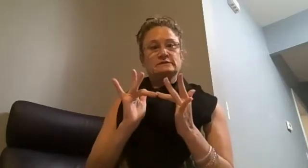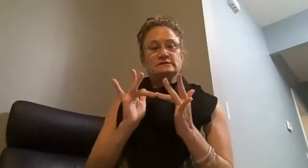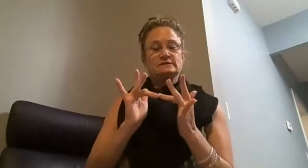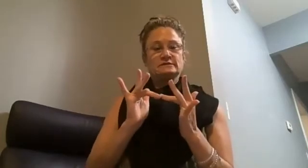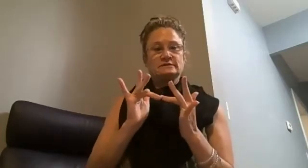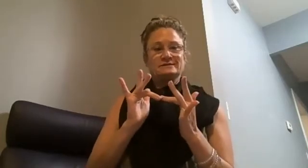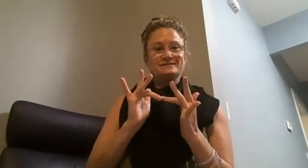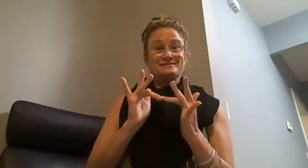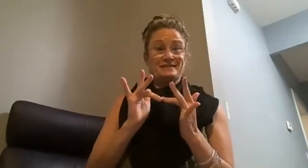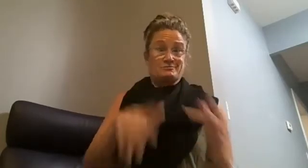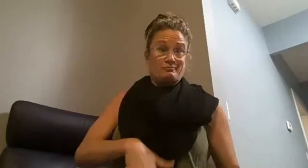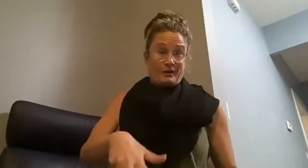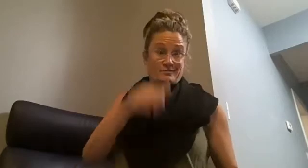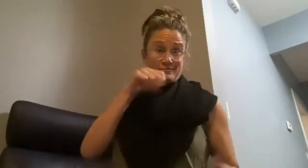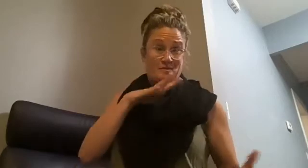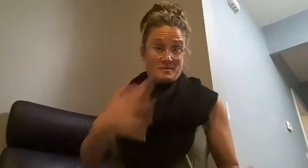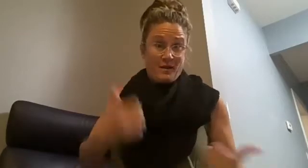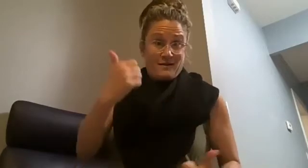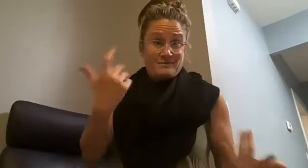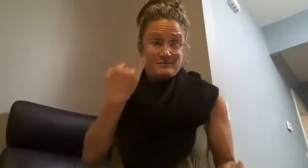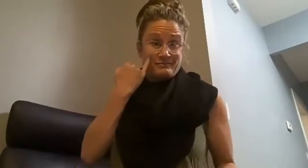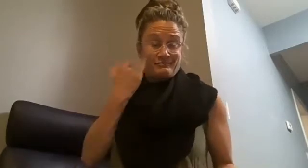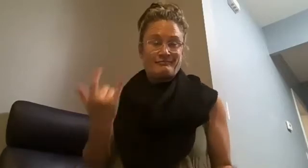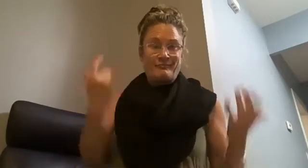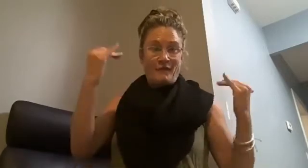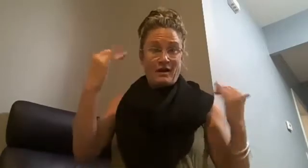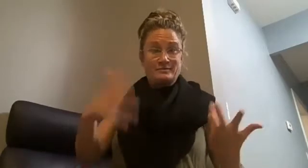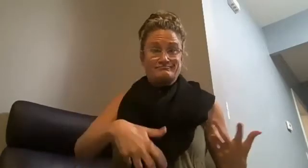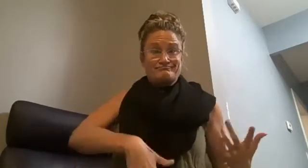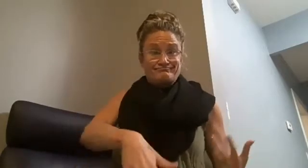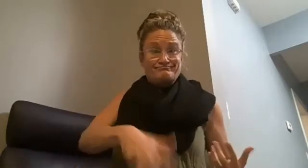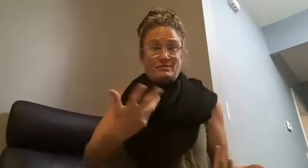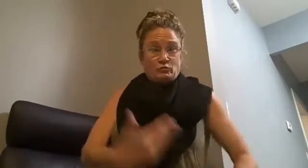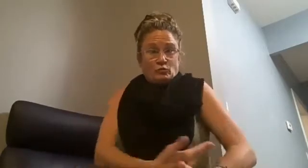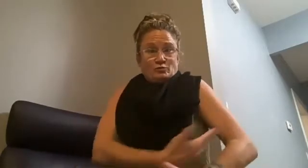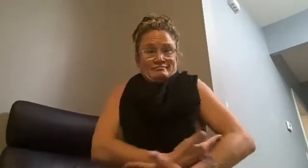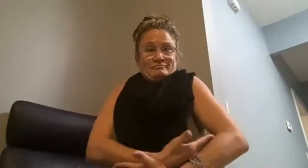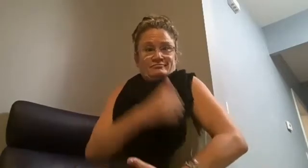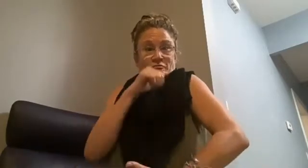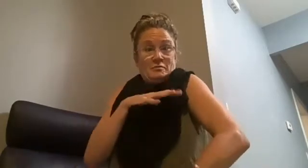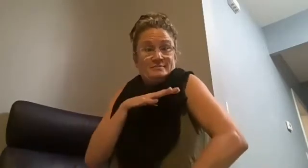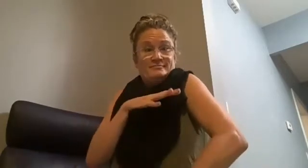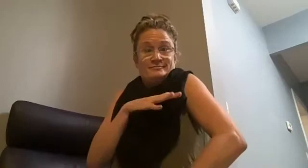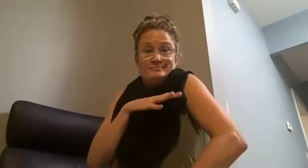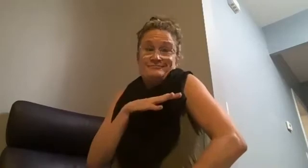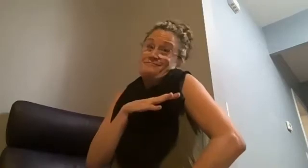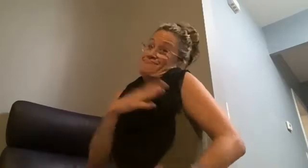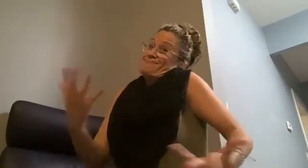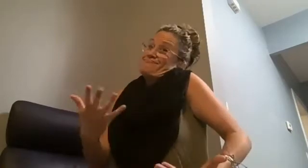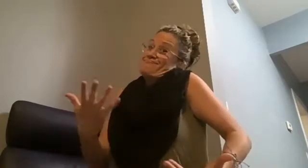primarily pregnant women. So if you are expecting, or you have a newborn and you're a woman, apparently it's a great group. I don't go to it, but that's sort of